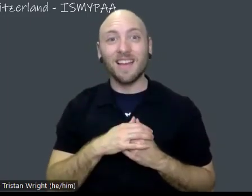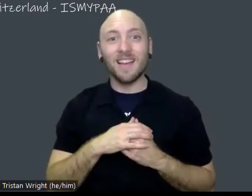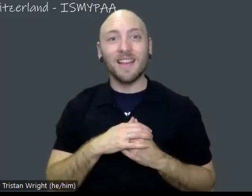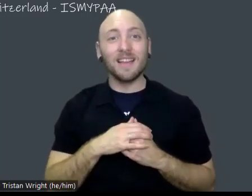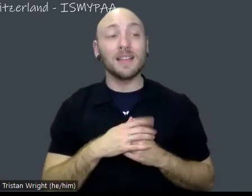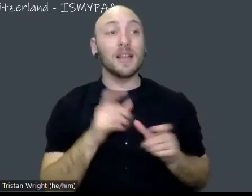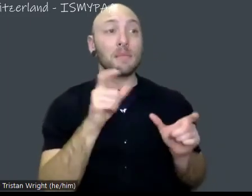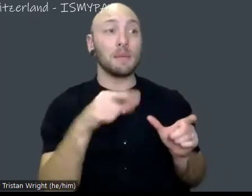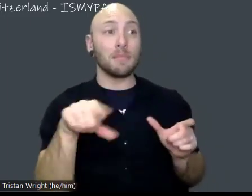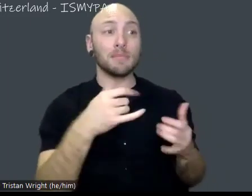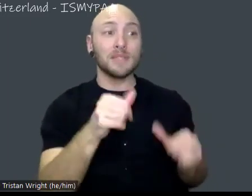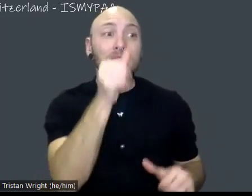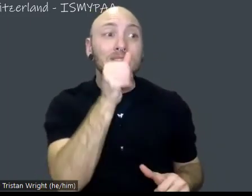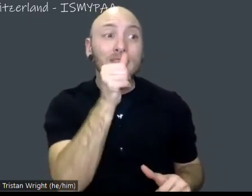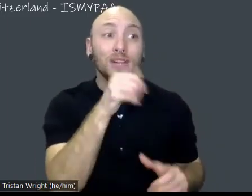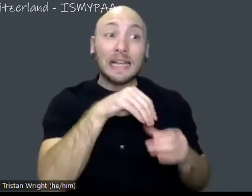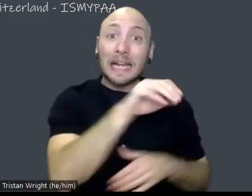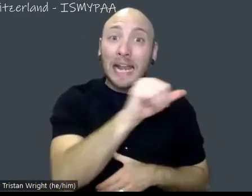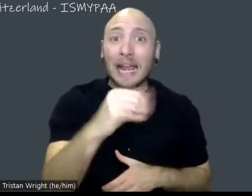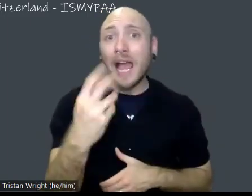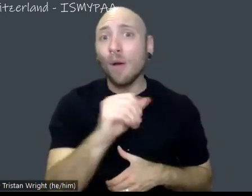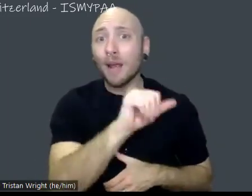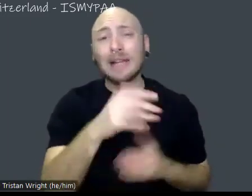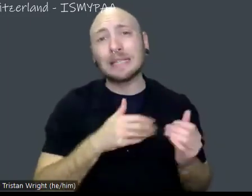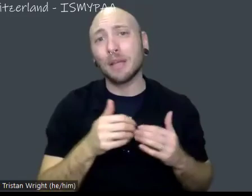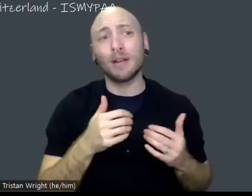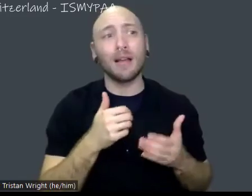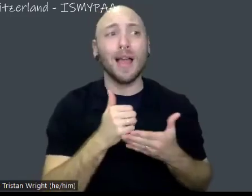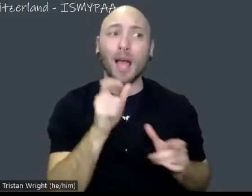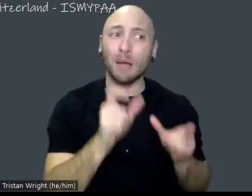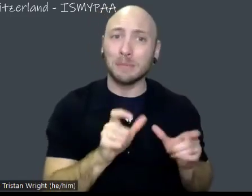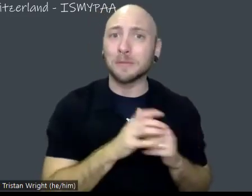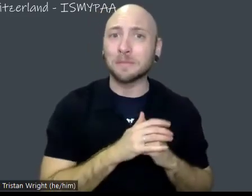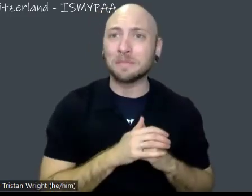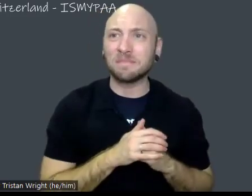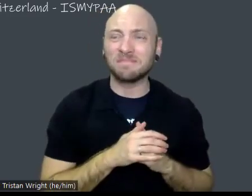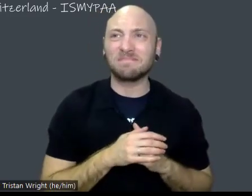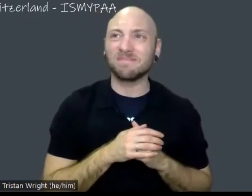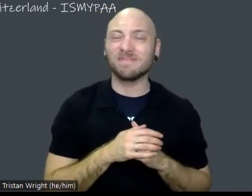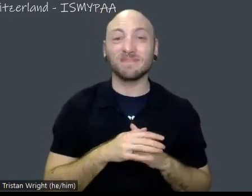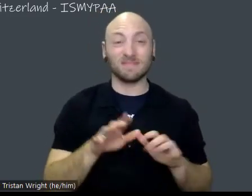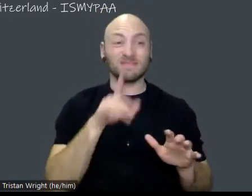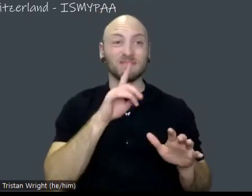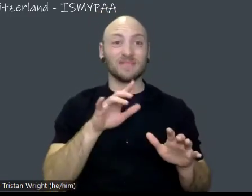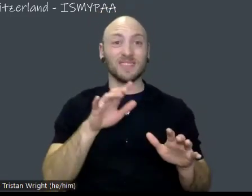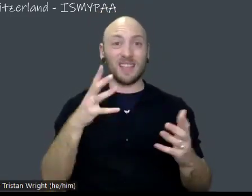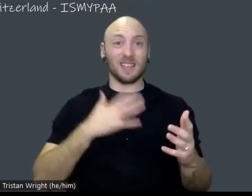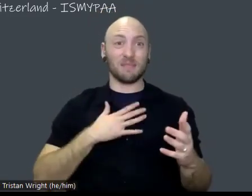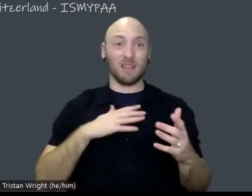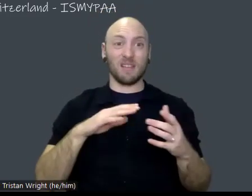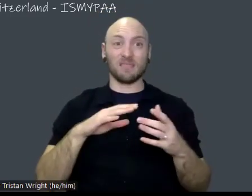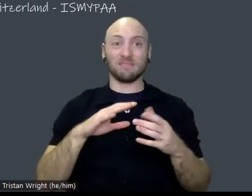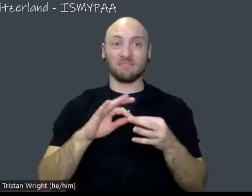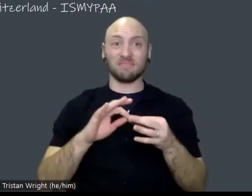suffering within and without the fellowship. So that's for me what I wanted to share with